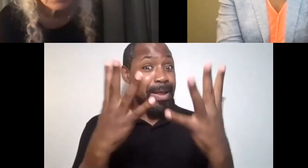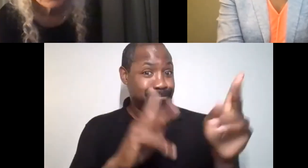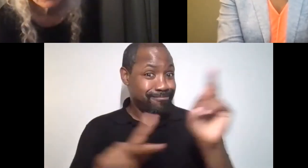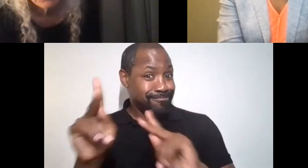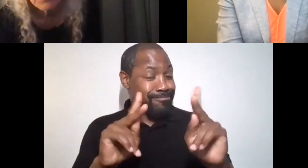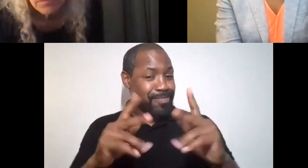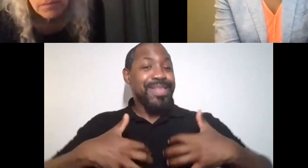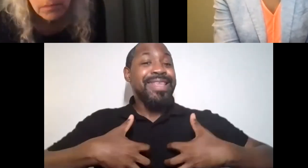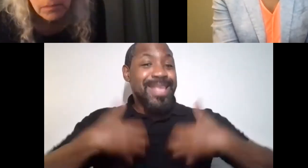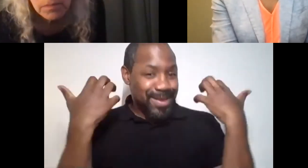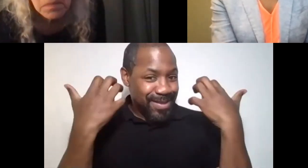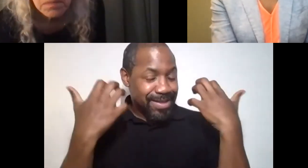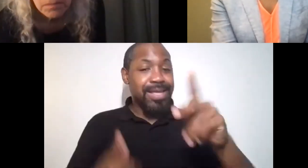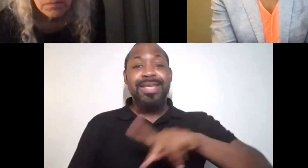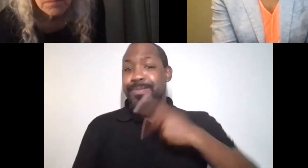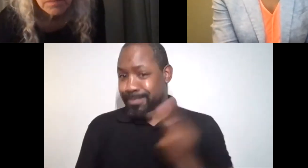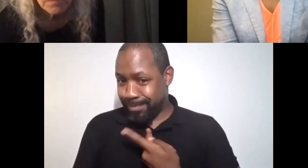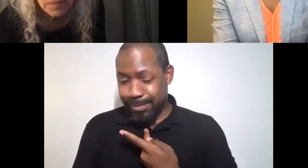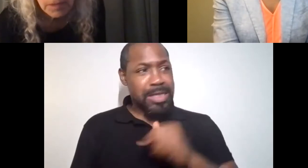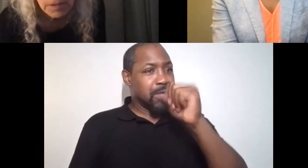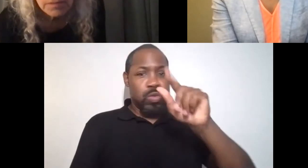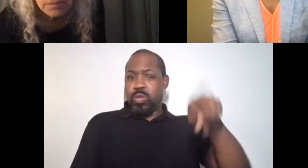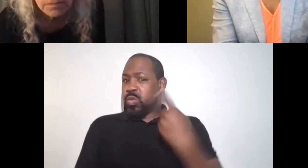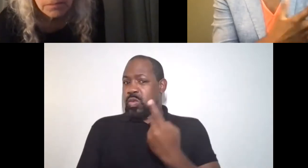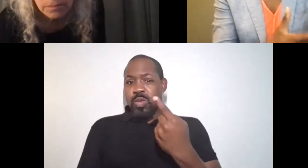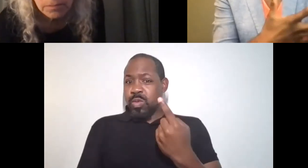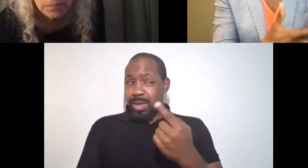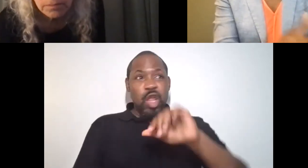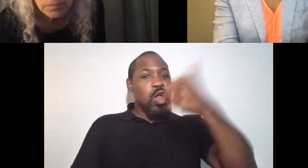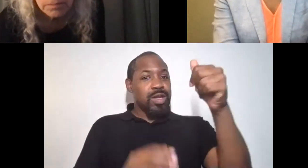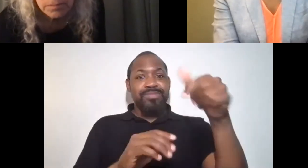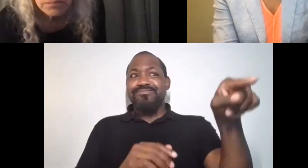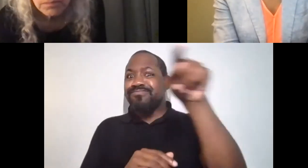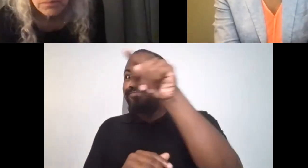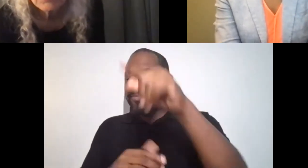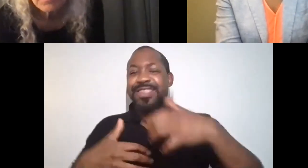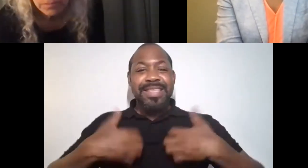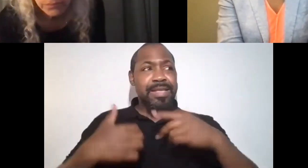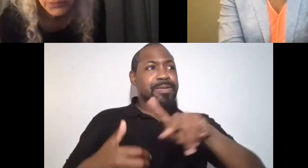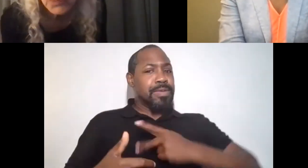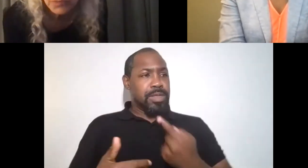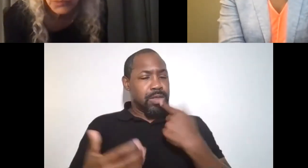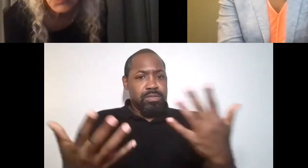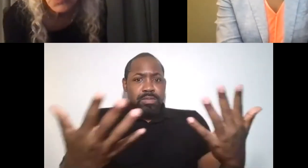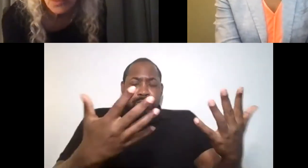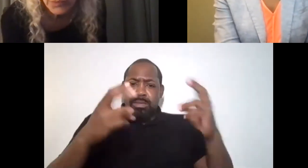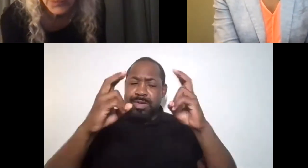normal. So many people are, of course, not upset. I mean, many people are upset about that. It's not just us. Many people